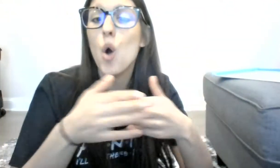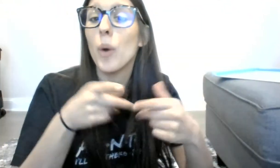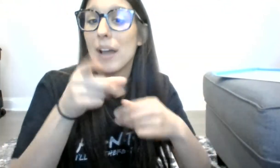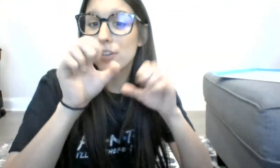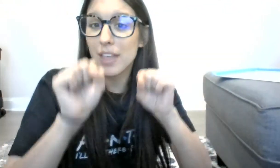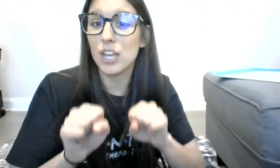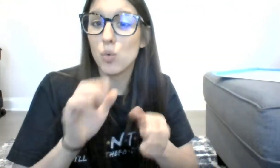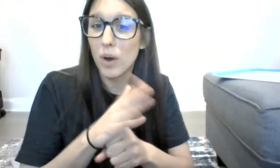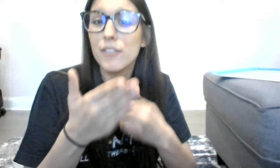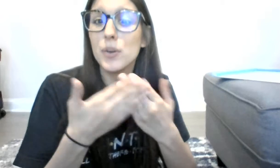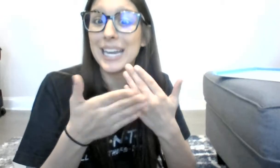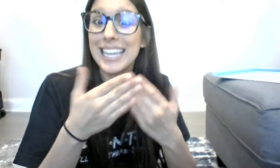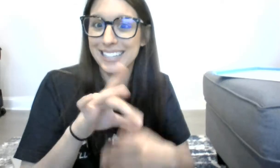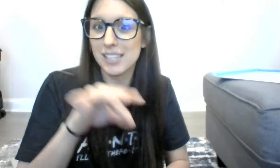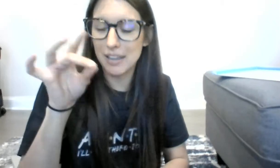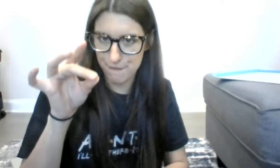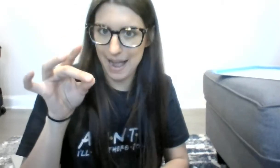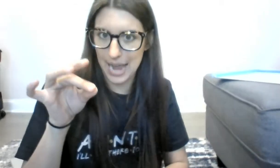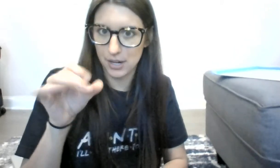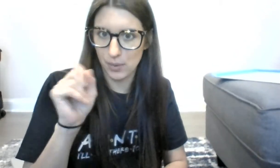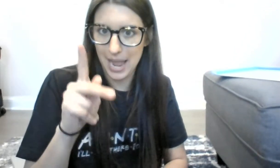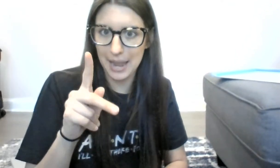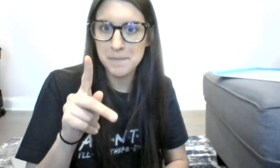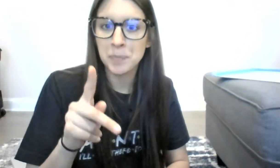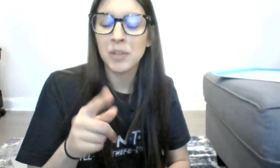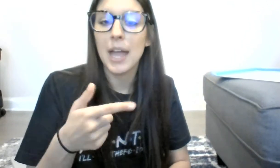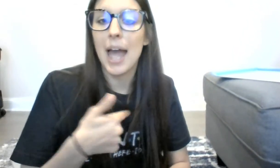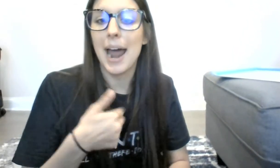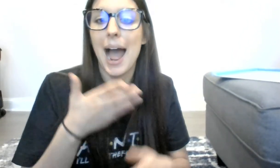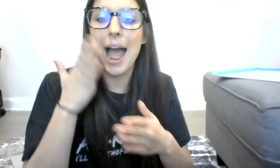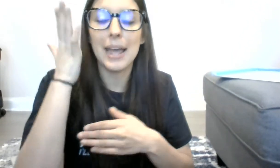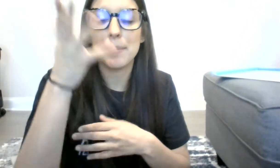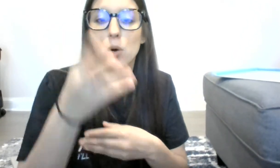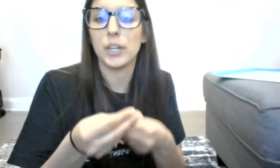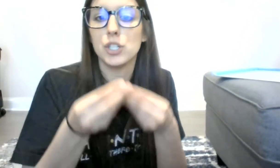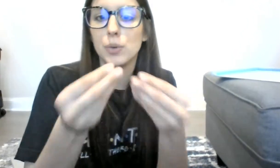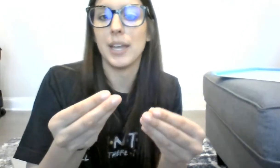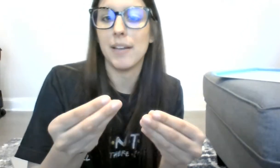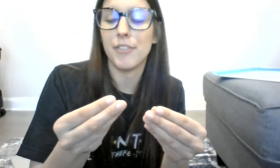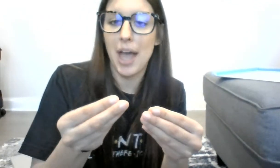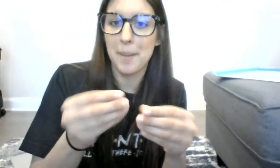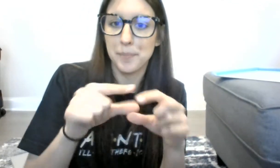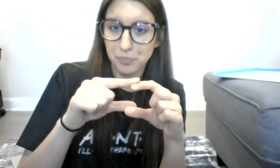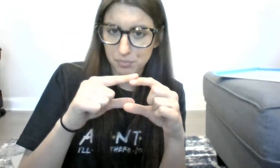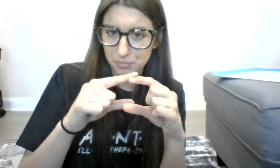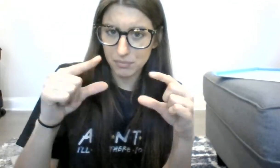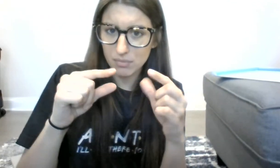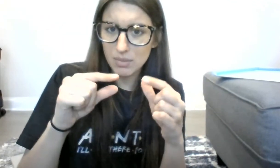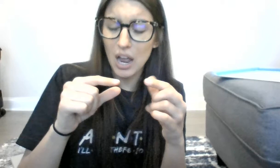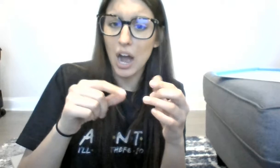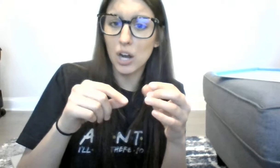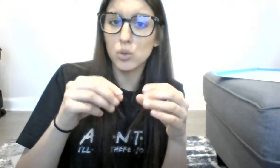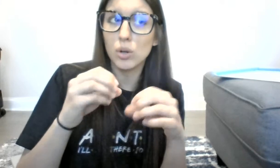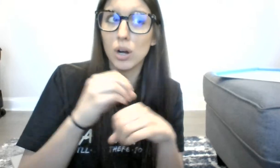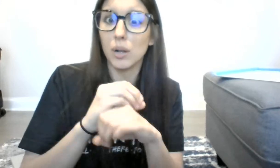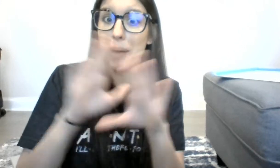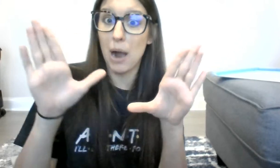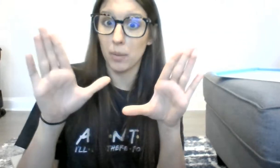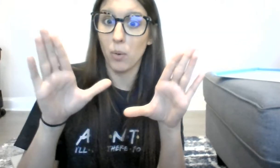whatever you can easily find, okay? And I am going to give them a Google PowerPoint,